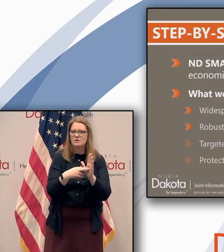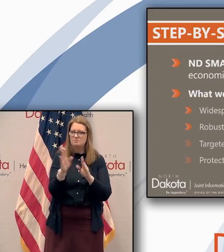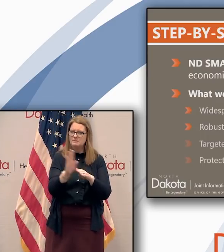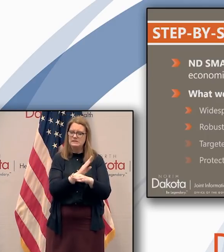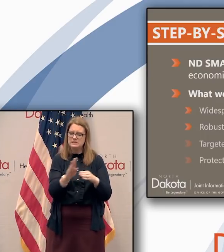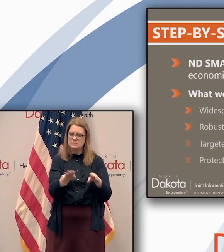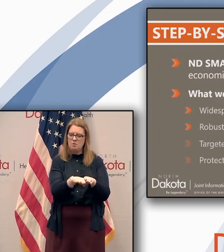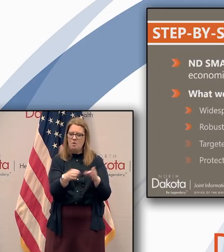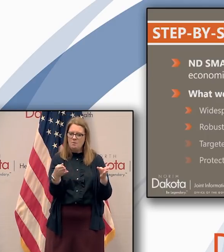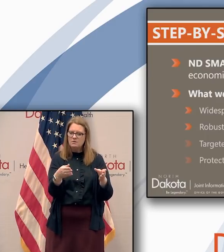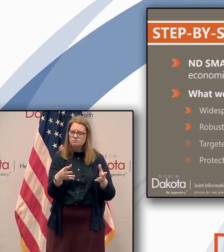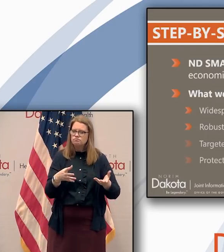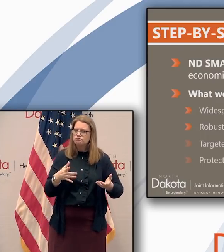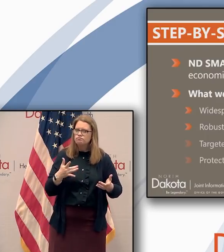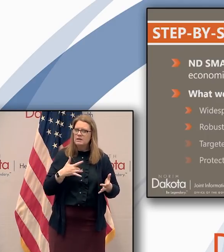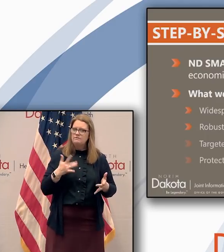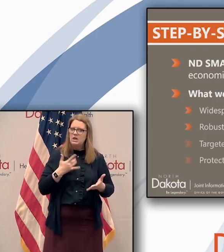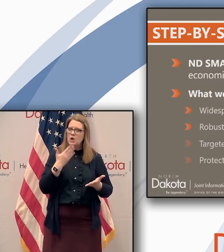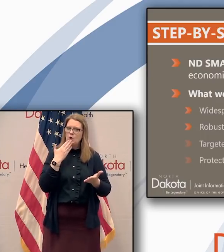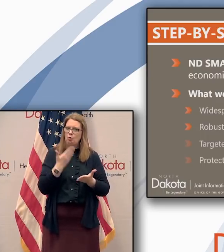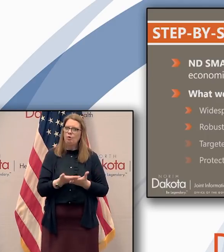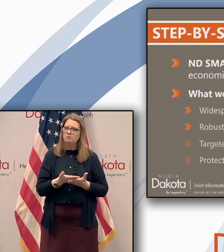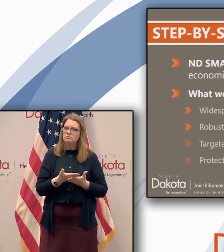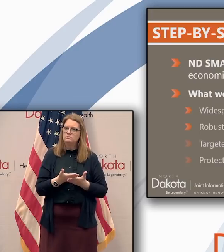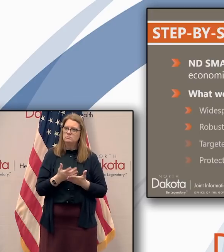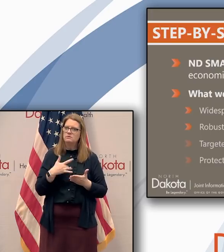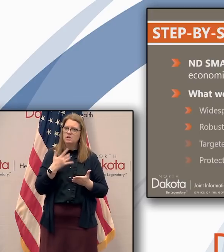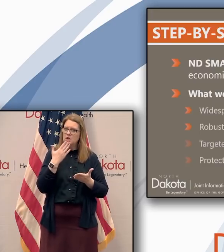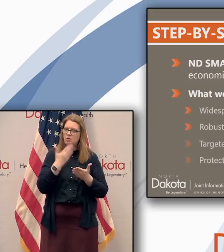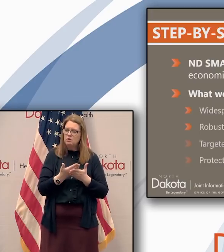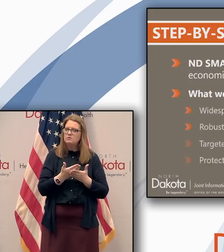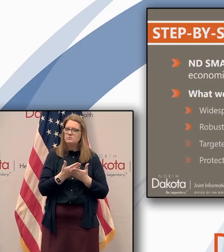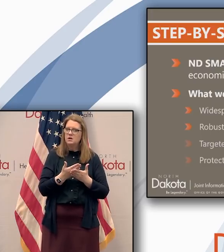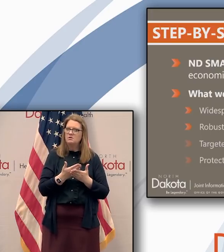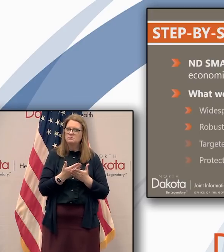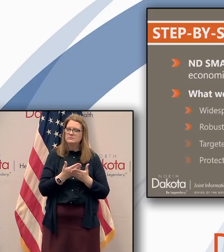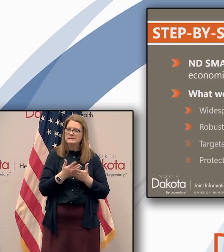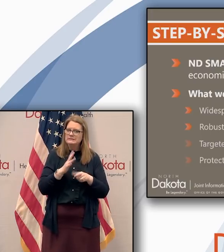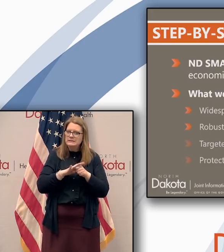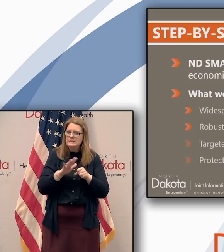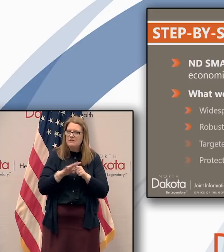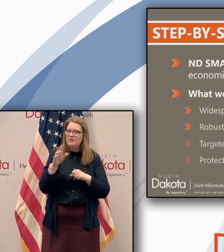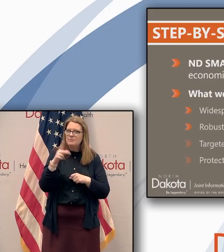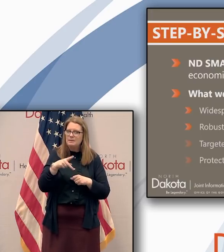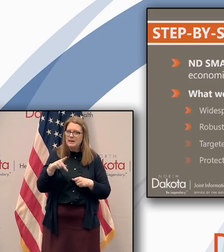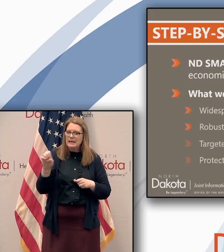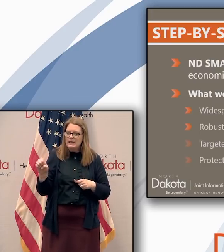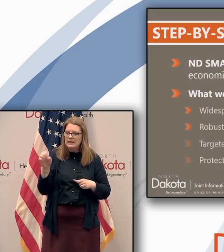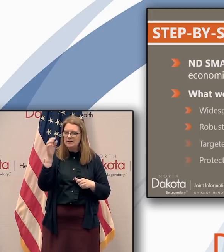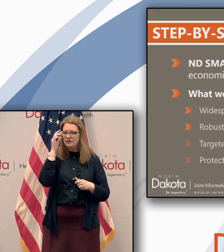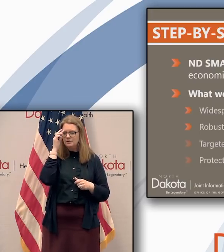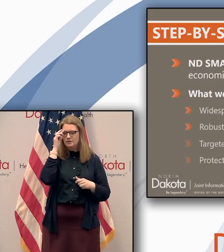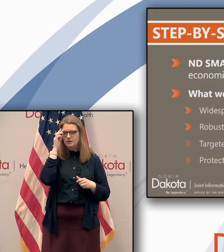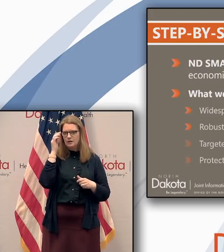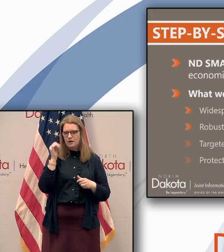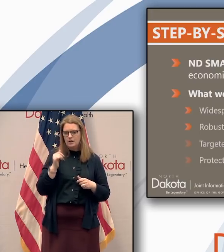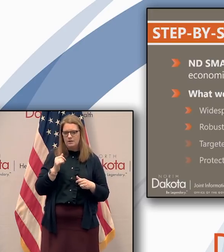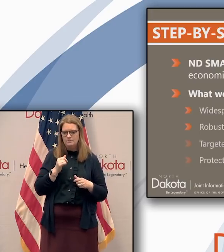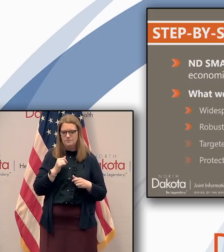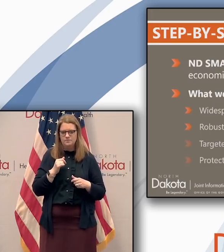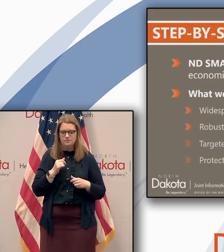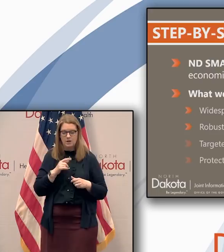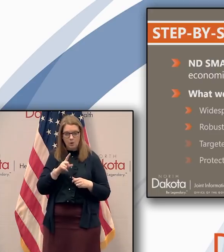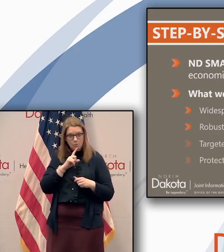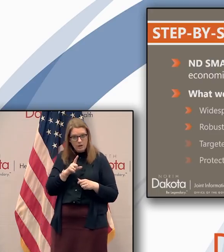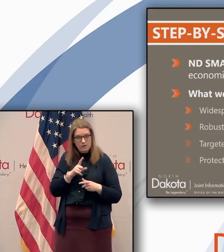feel quite good about where we are in terms of having PPE, but 2 of those areas that we want